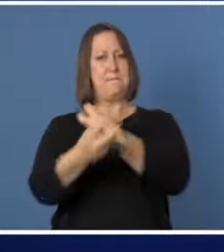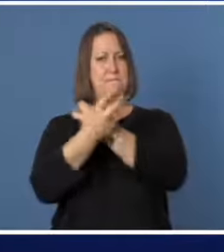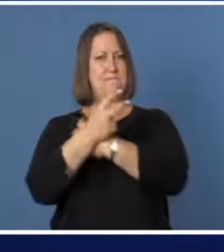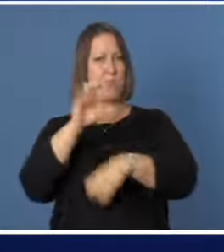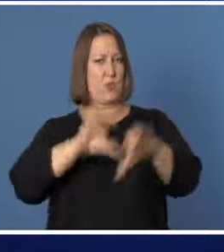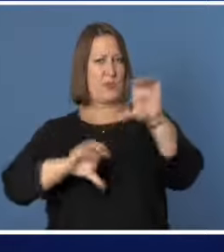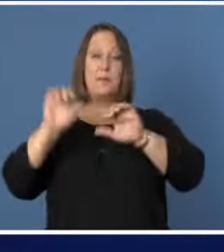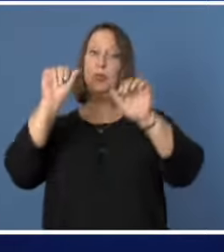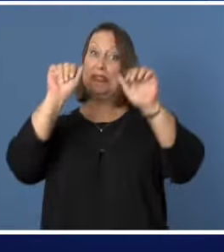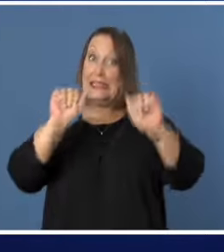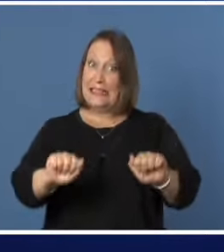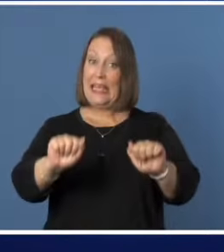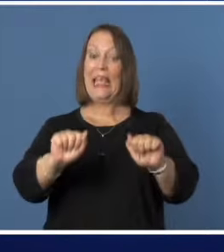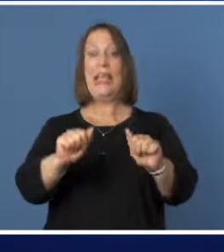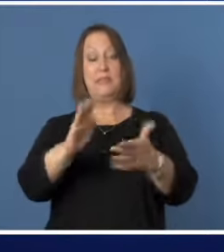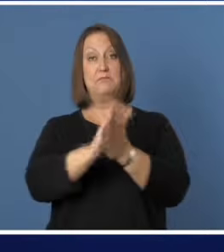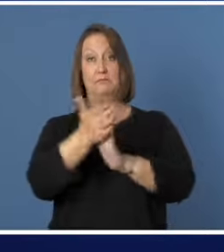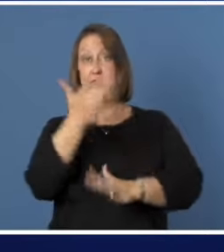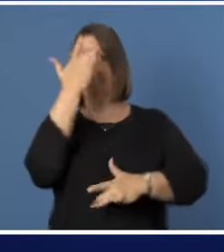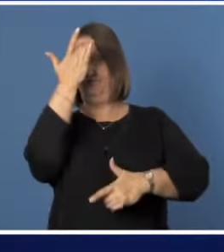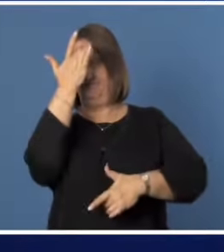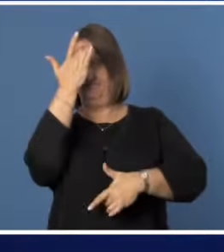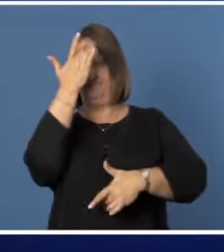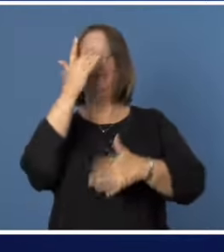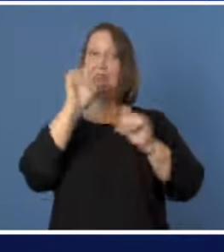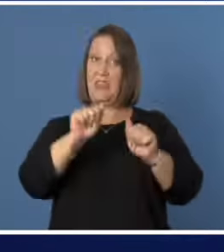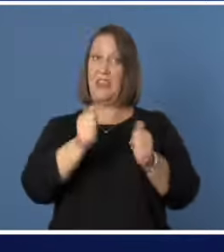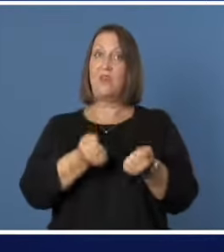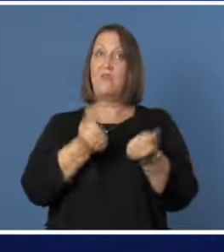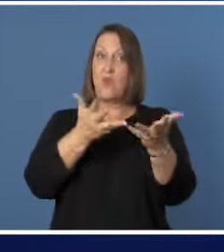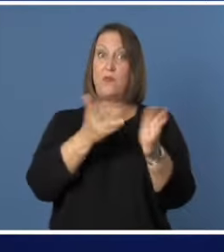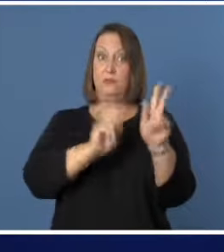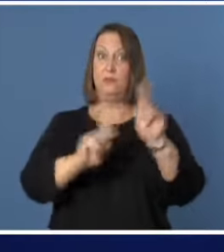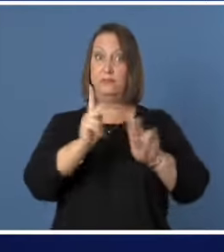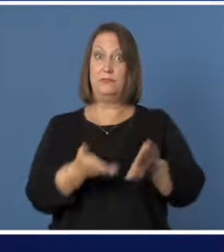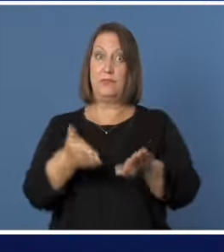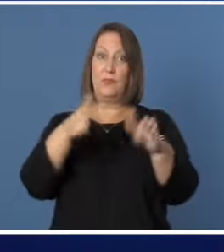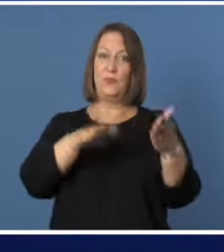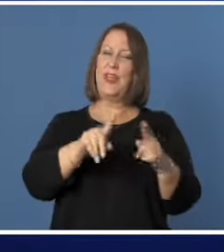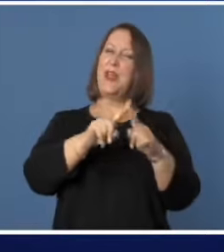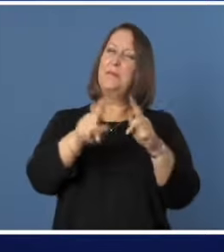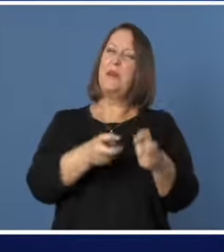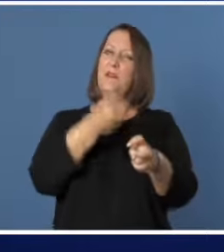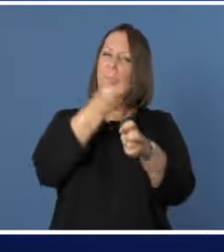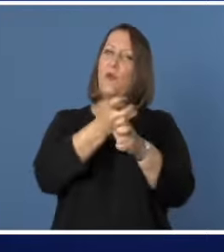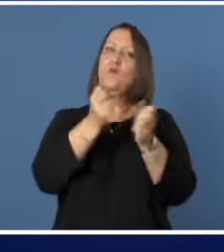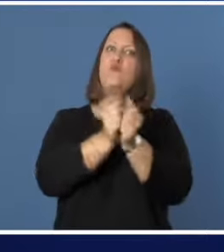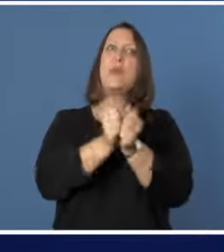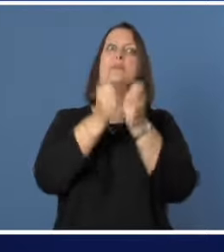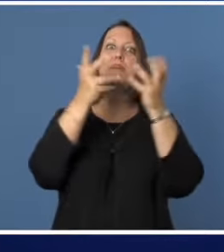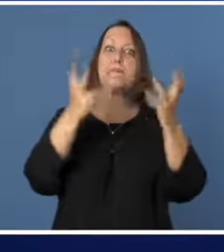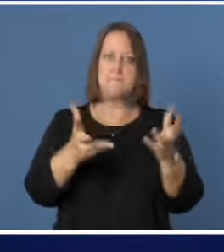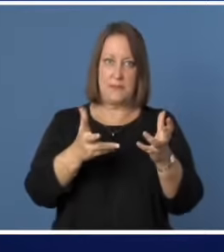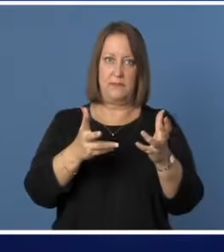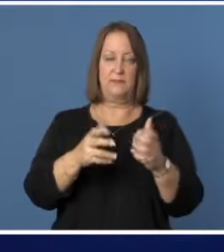While potentially lethal, chemical agents are difficult to deliver in lethal concentrations.